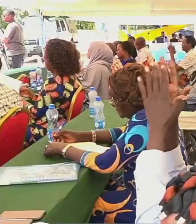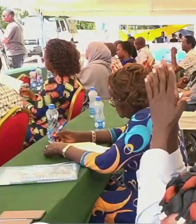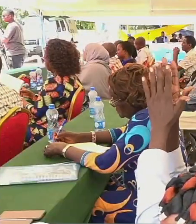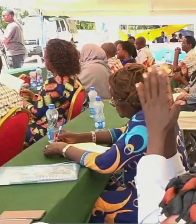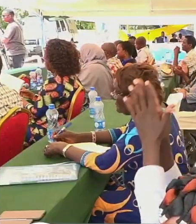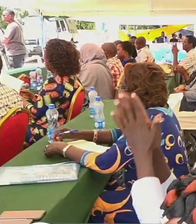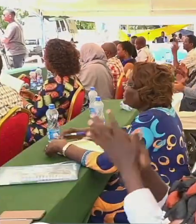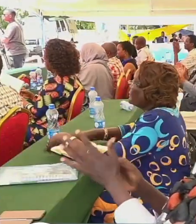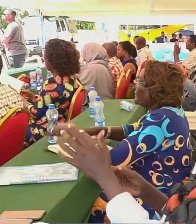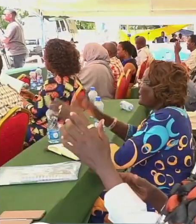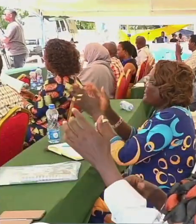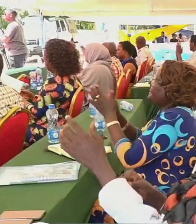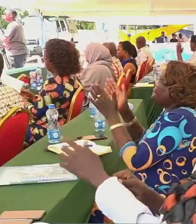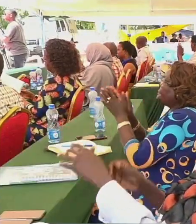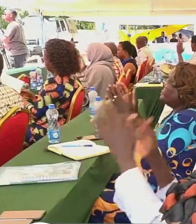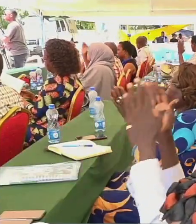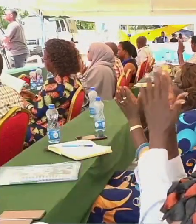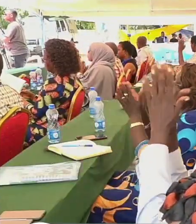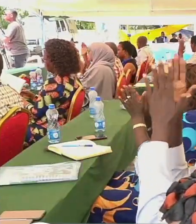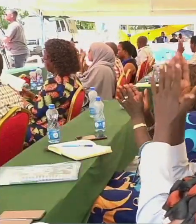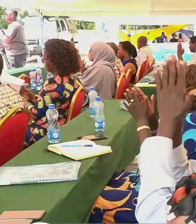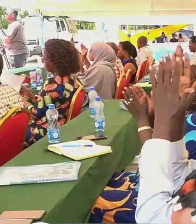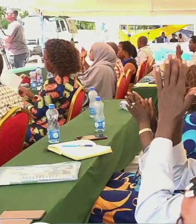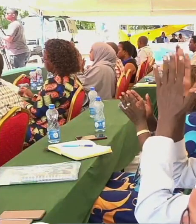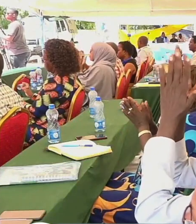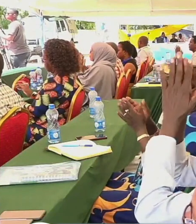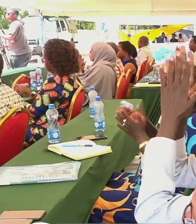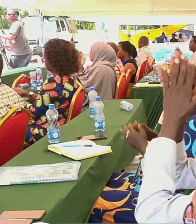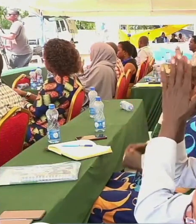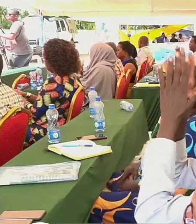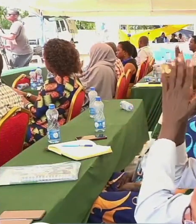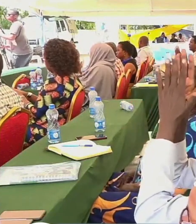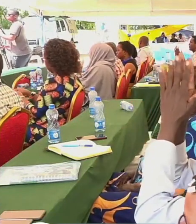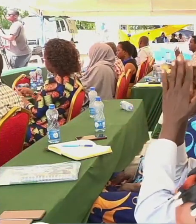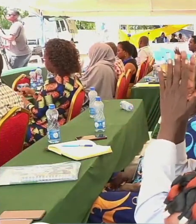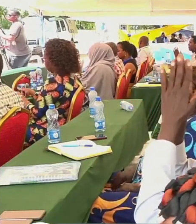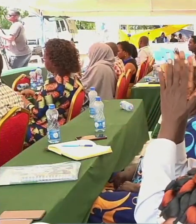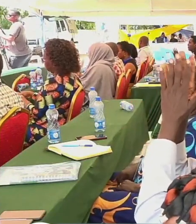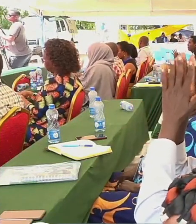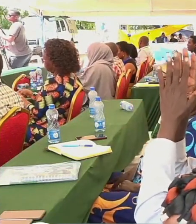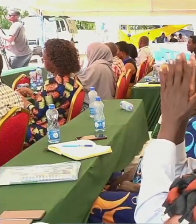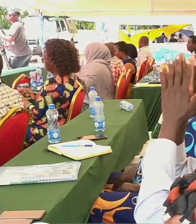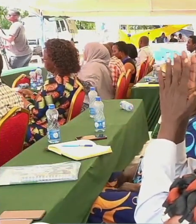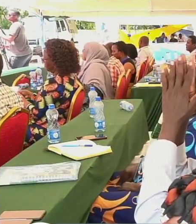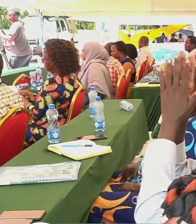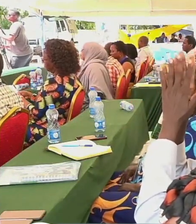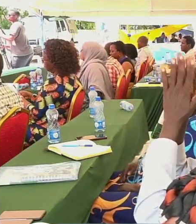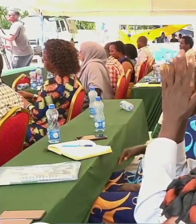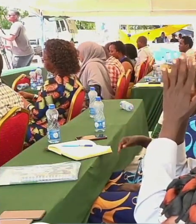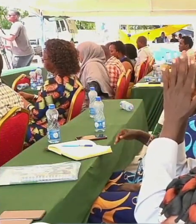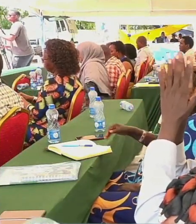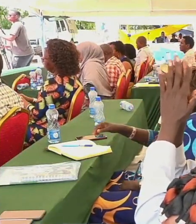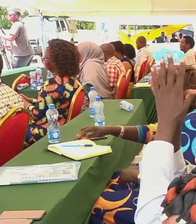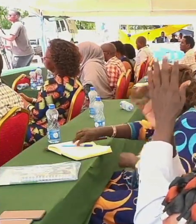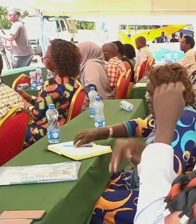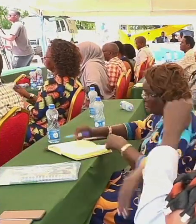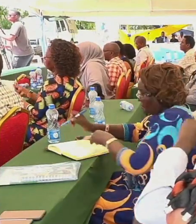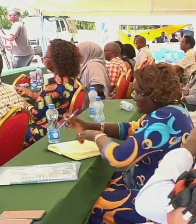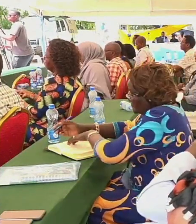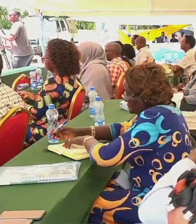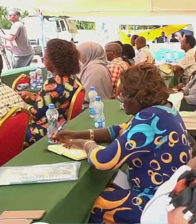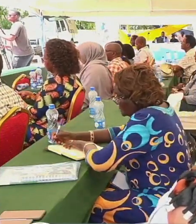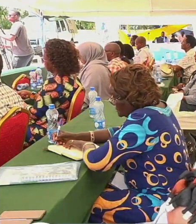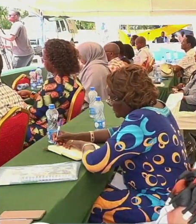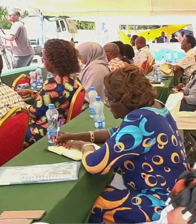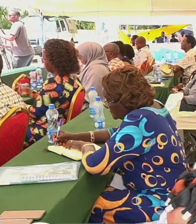Apigiwe makofi Executive Director na sisi wote. Thank you very much, and thank you for your leadership, Dr. Moma. We